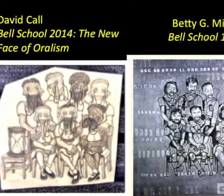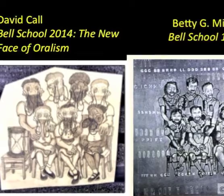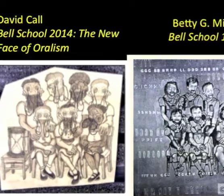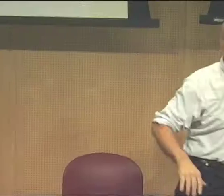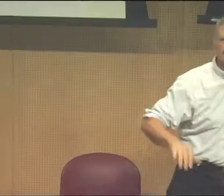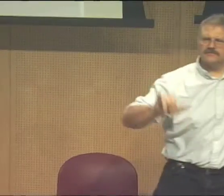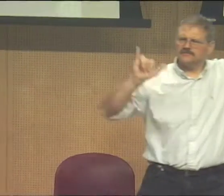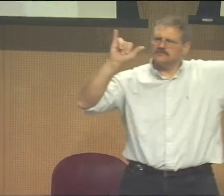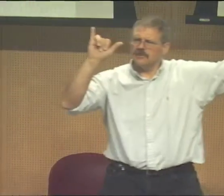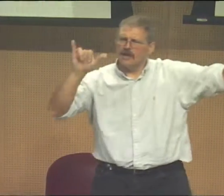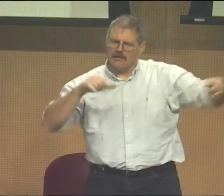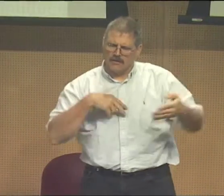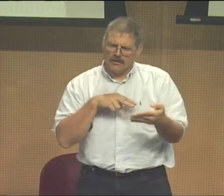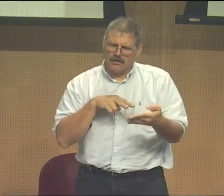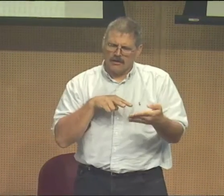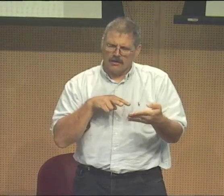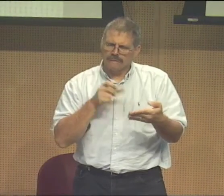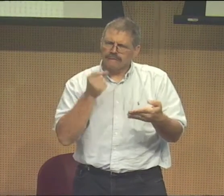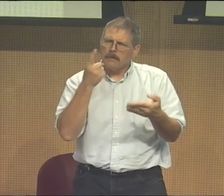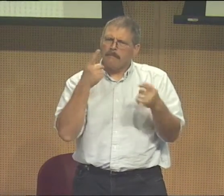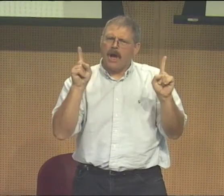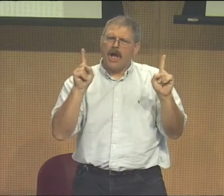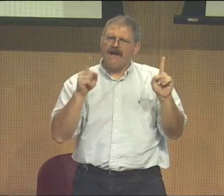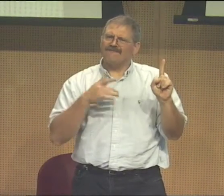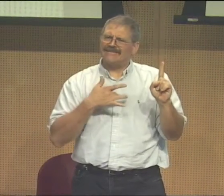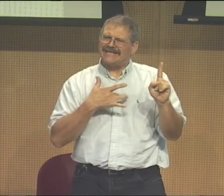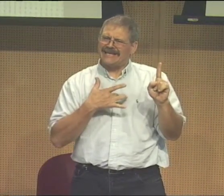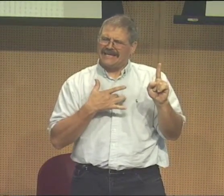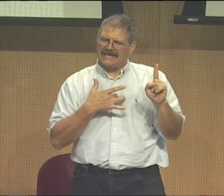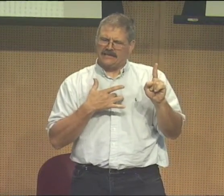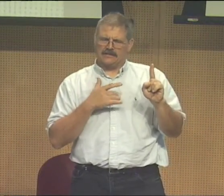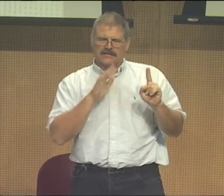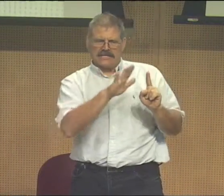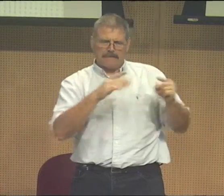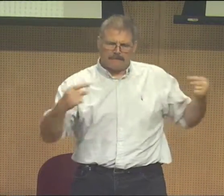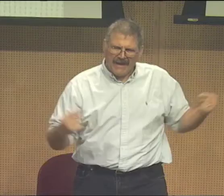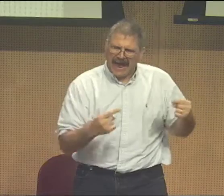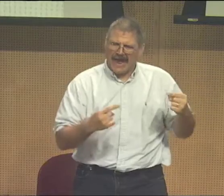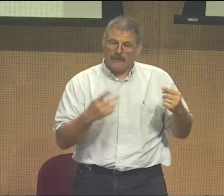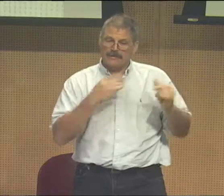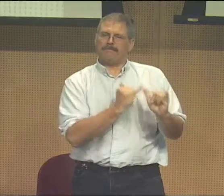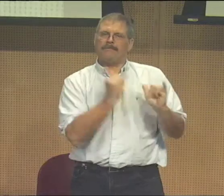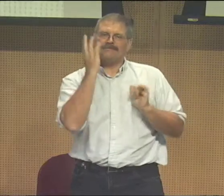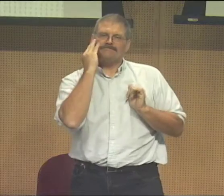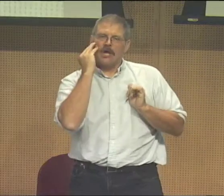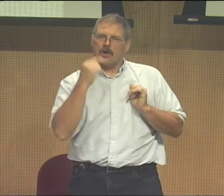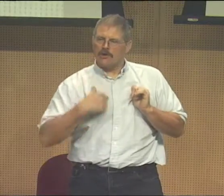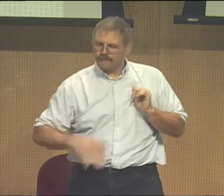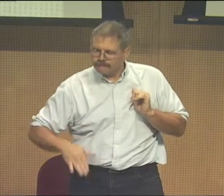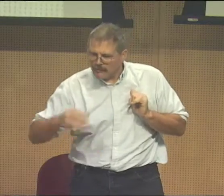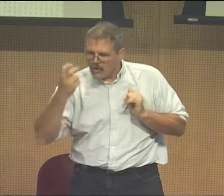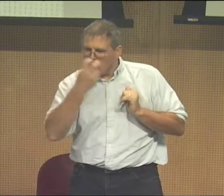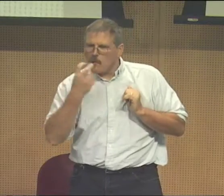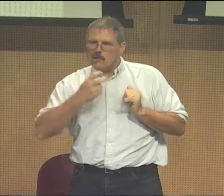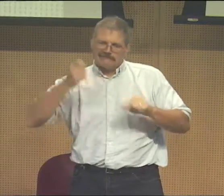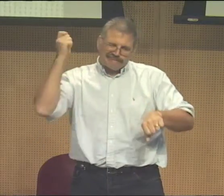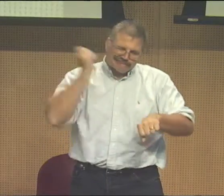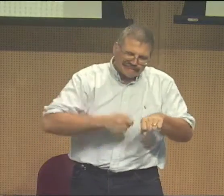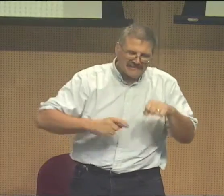So glad you have this piece. So I saw this piece, and it really struck me. Their pain reminded me of my own